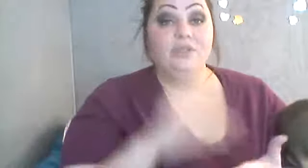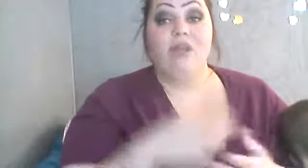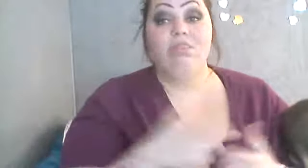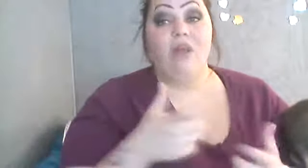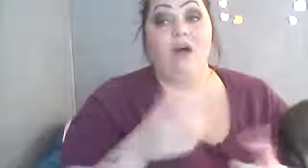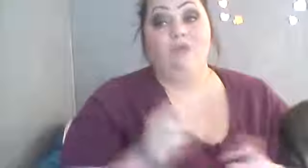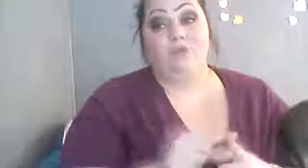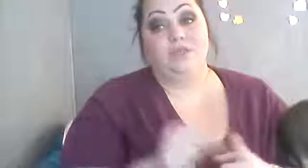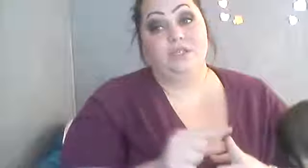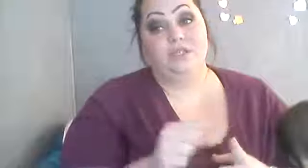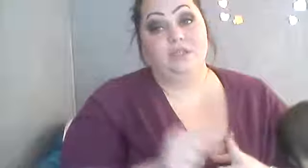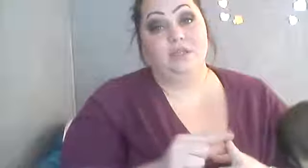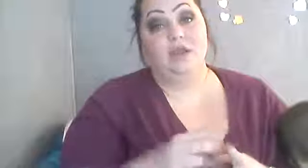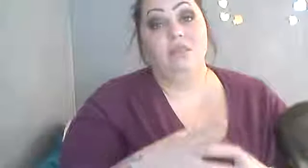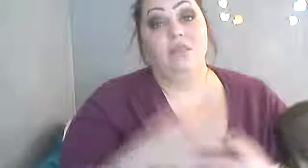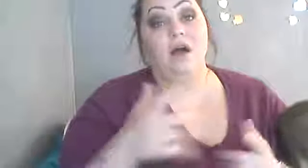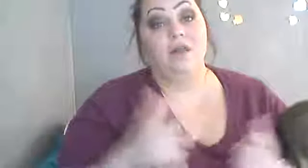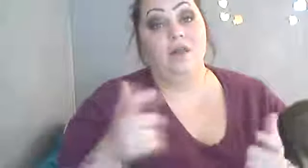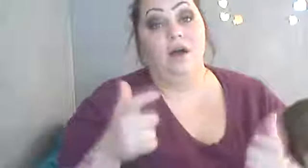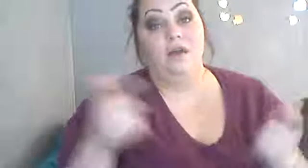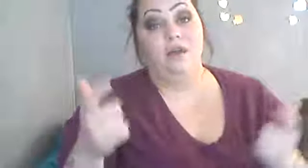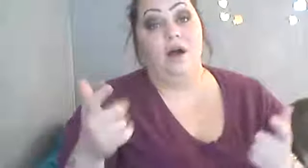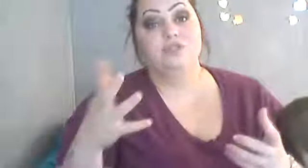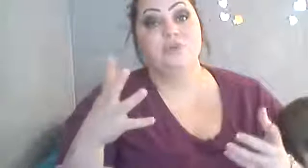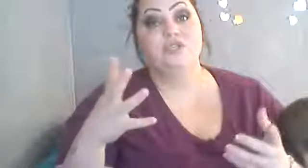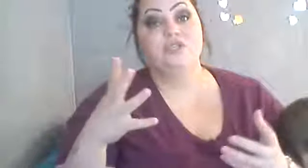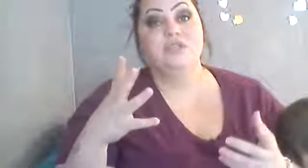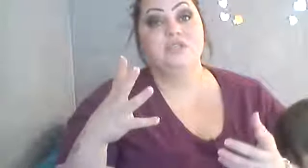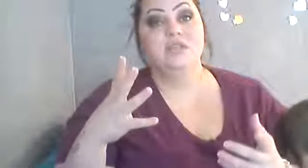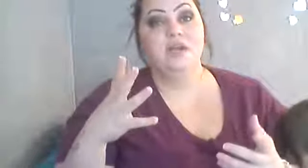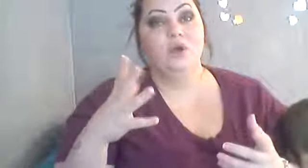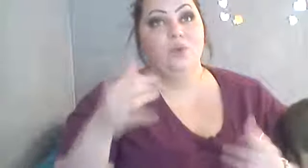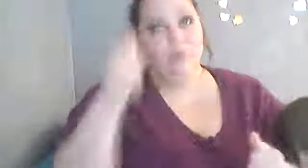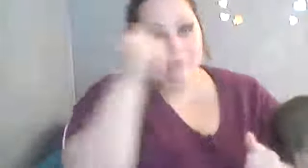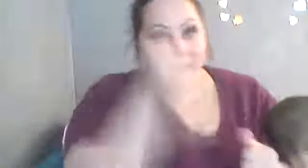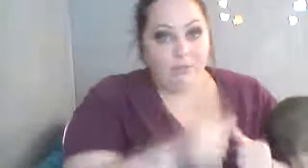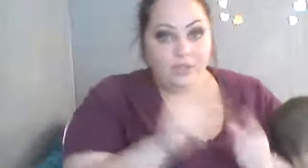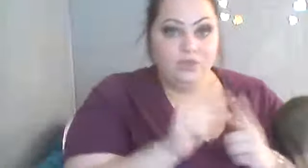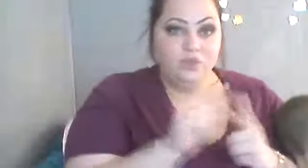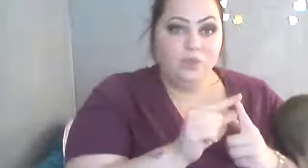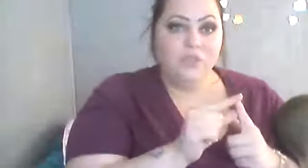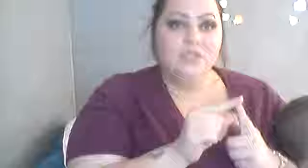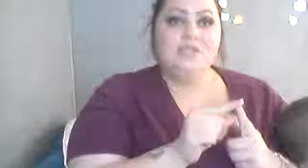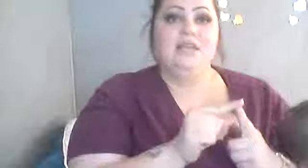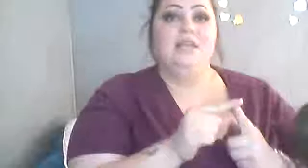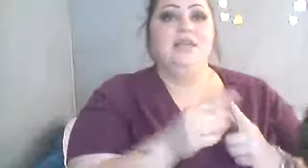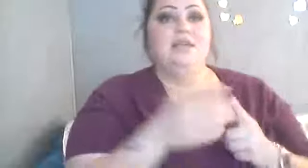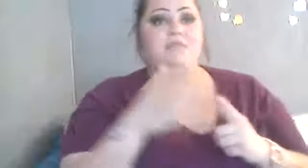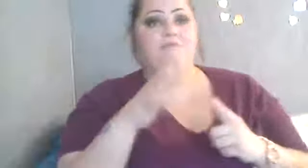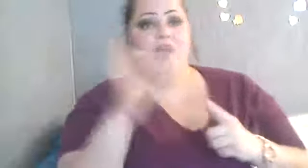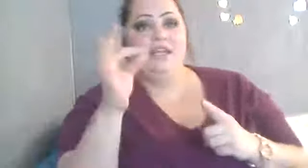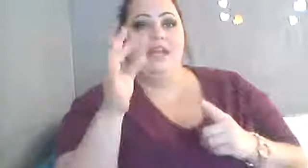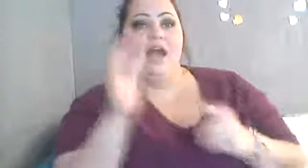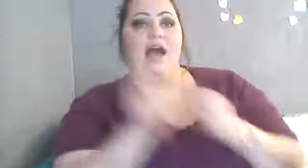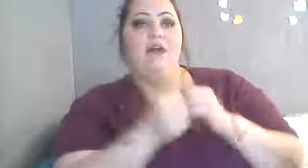a lot of words. A lot, a lot, a lot. So it's just remembering those words and then finding how